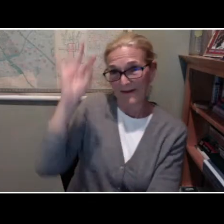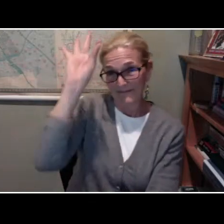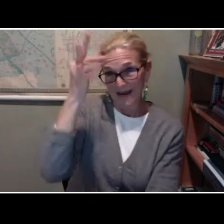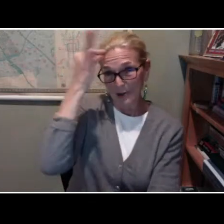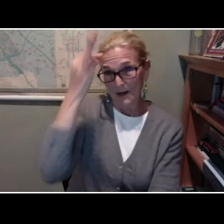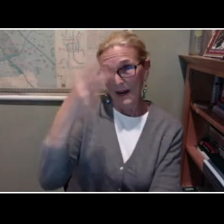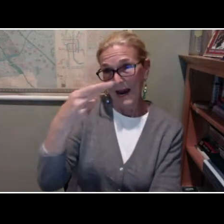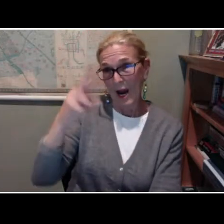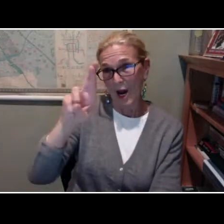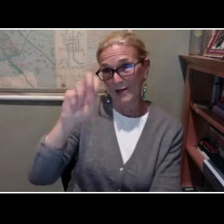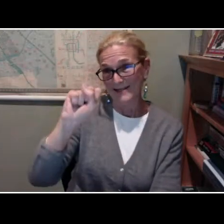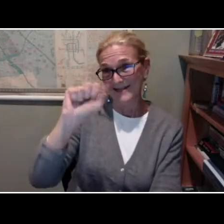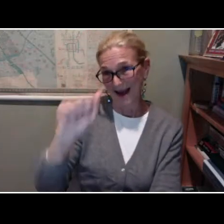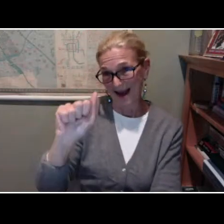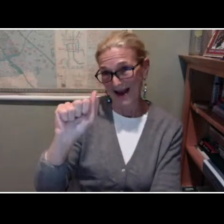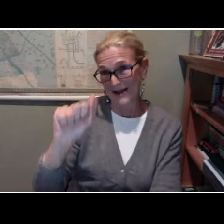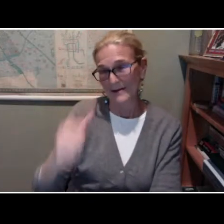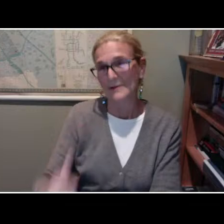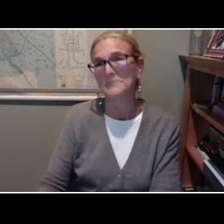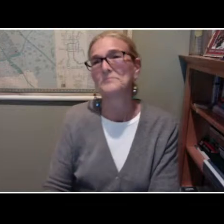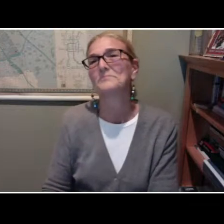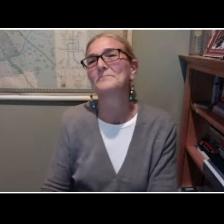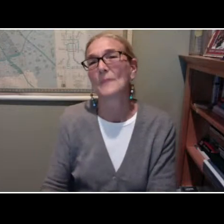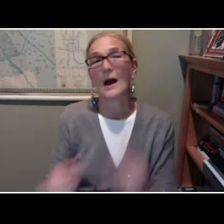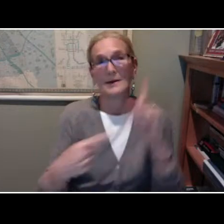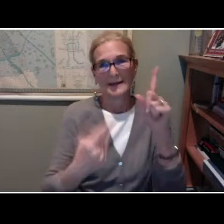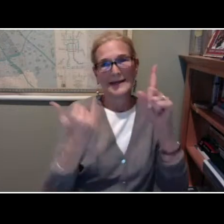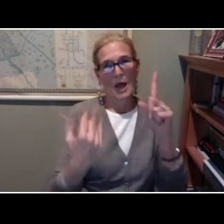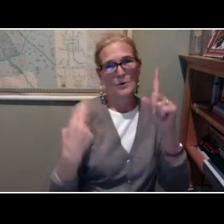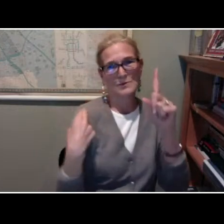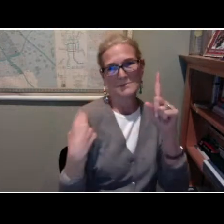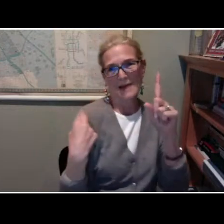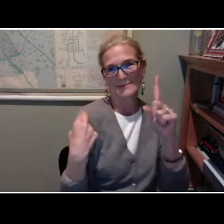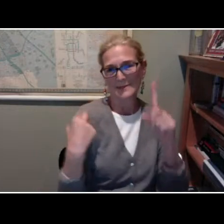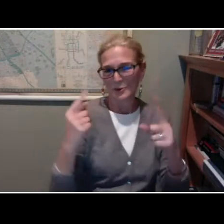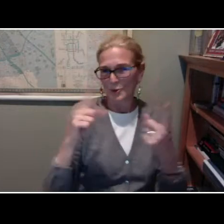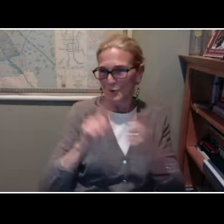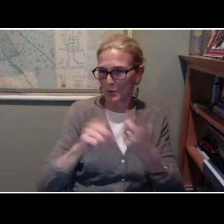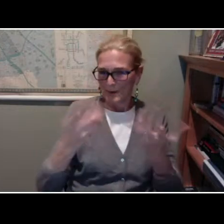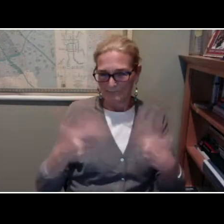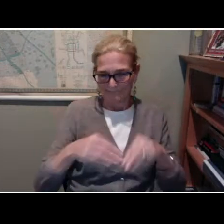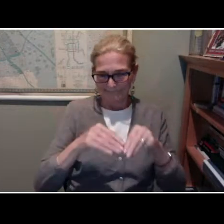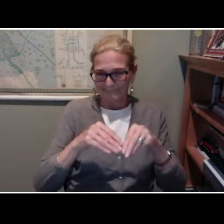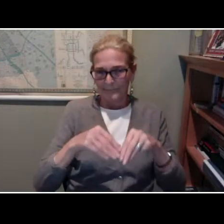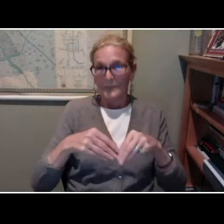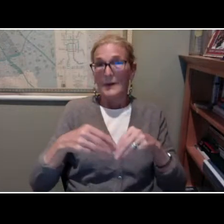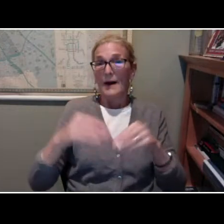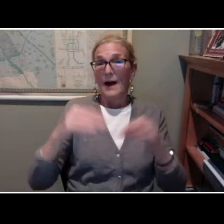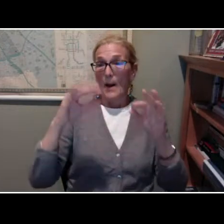Family Services gets funding from the HRSA at the federal level